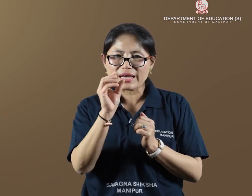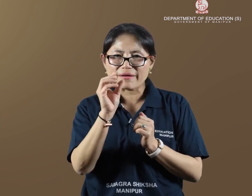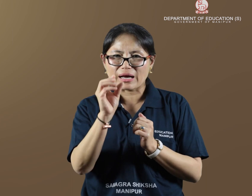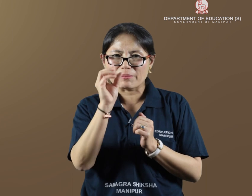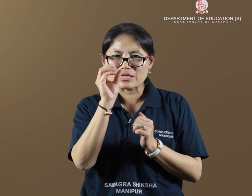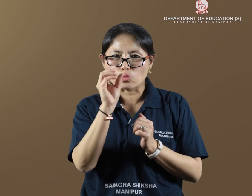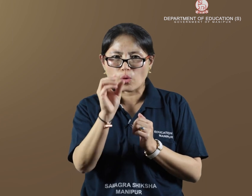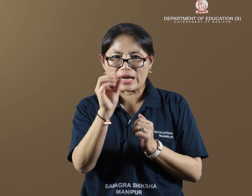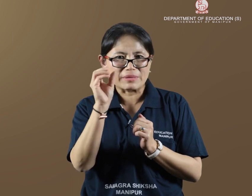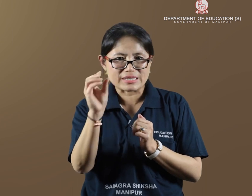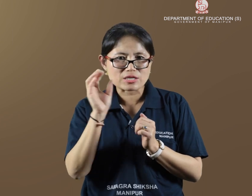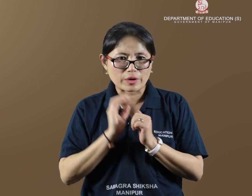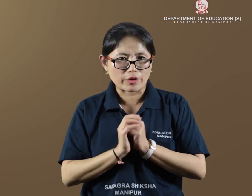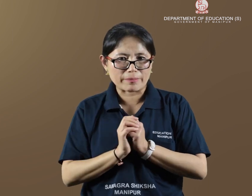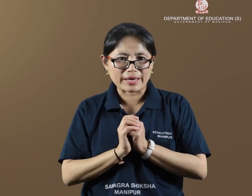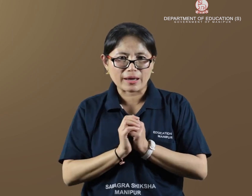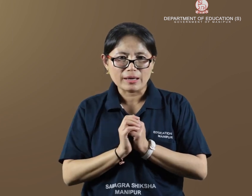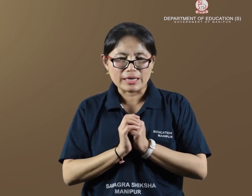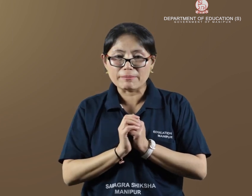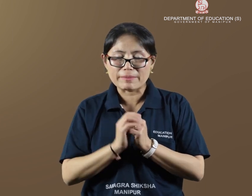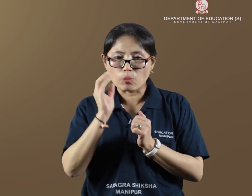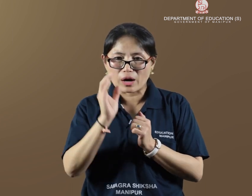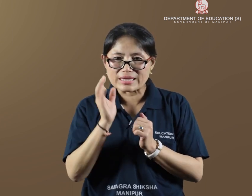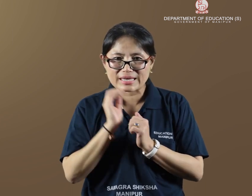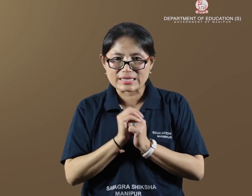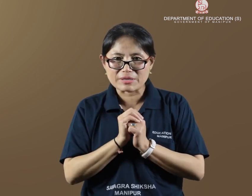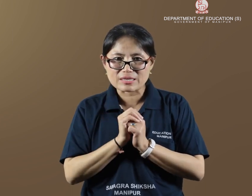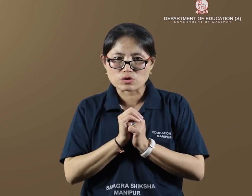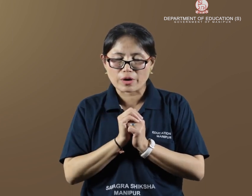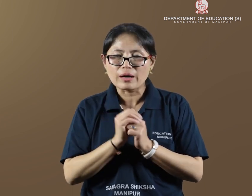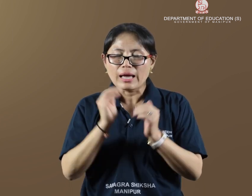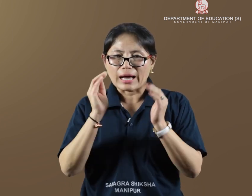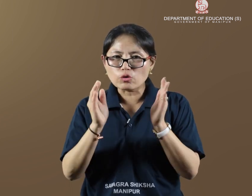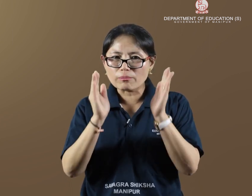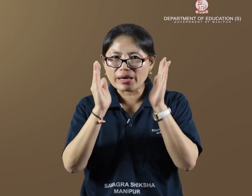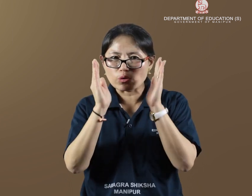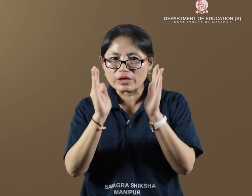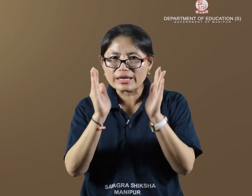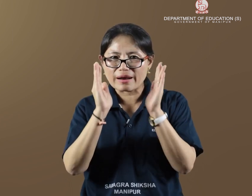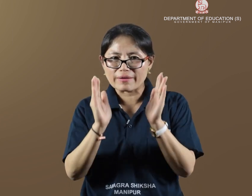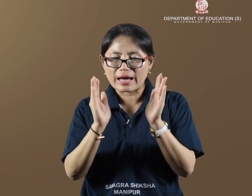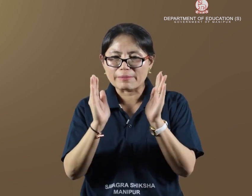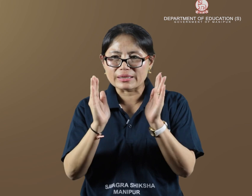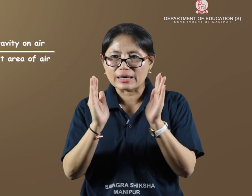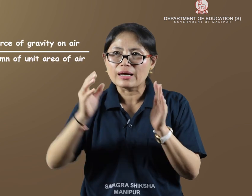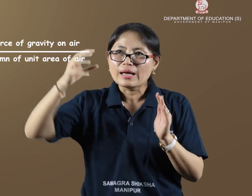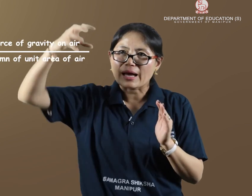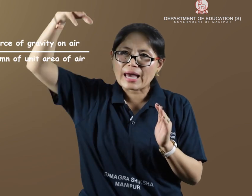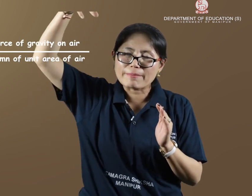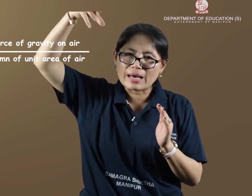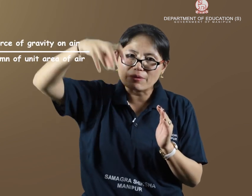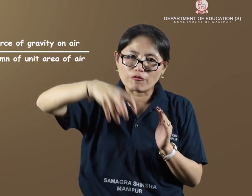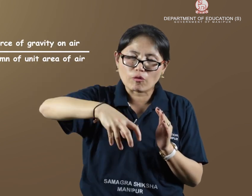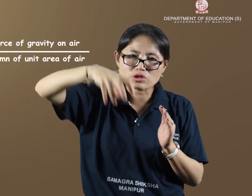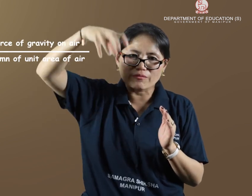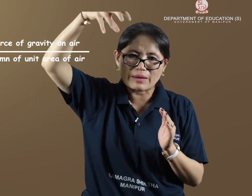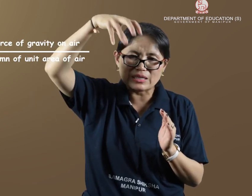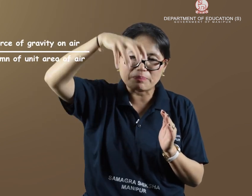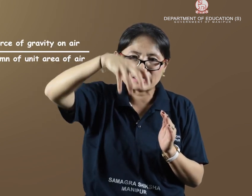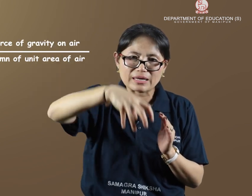area means 1 meter square or by it may be 1 centimeter square adu gumba unit area ma da kaya myamba force of gravity pidharak